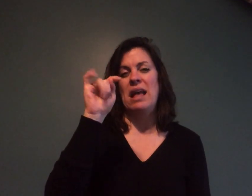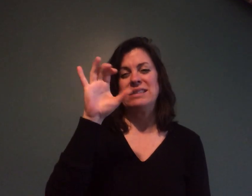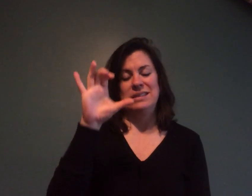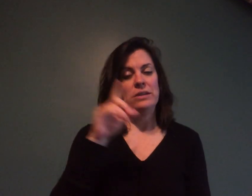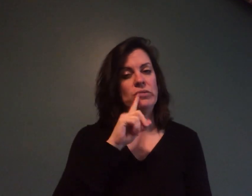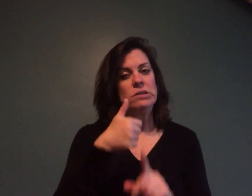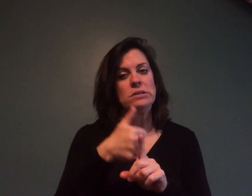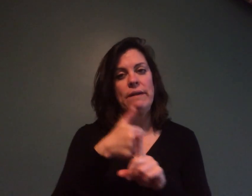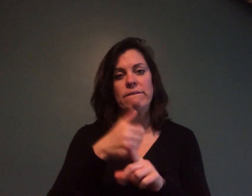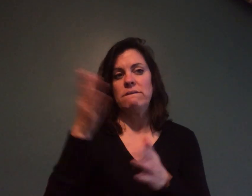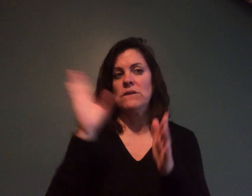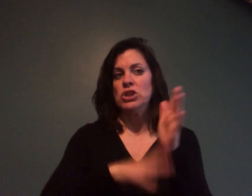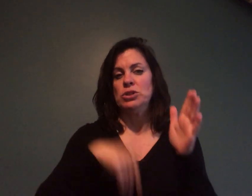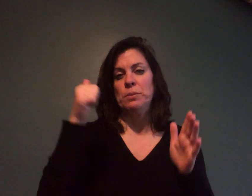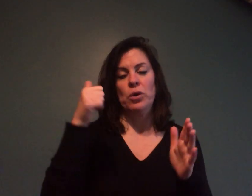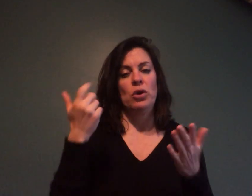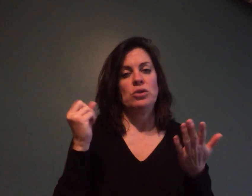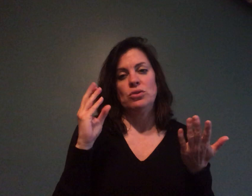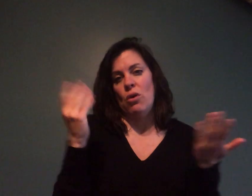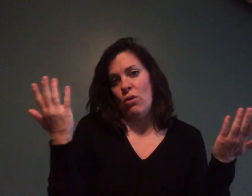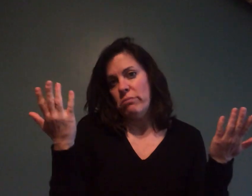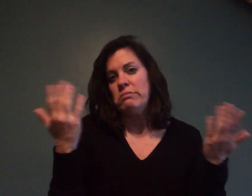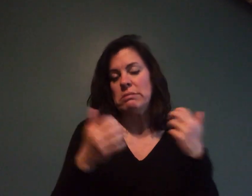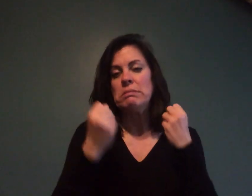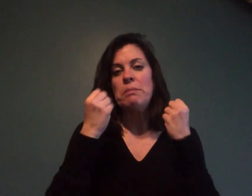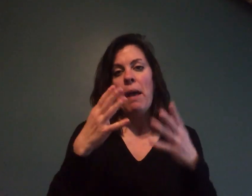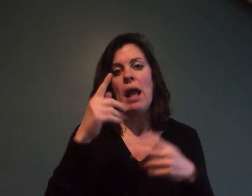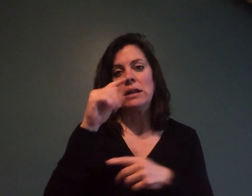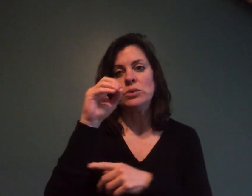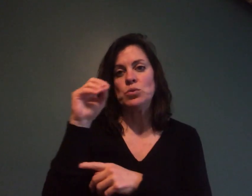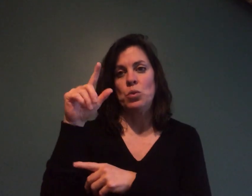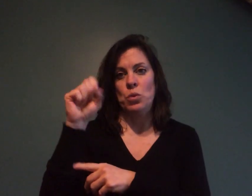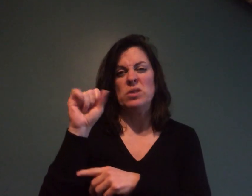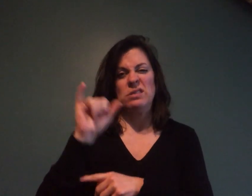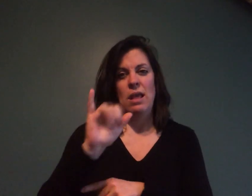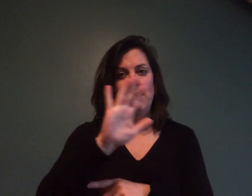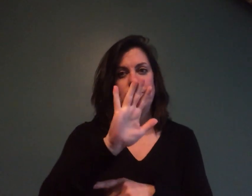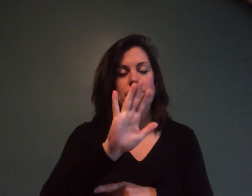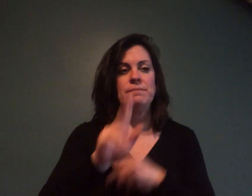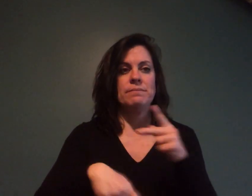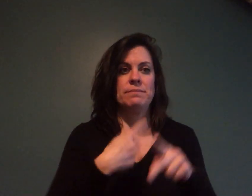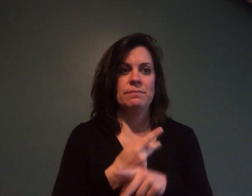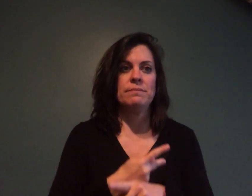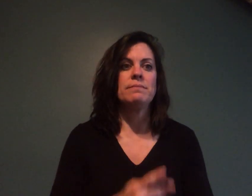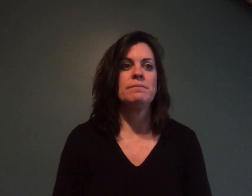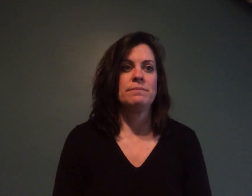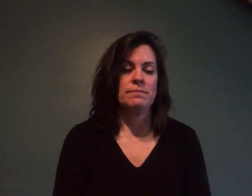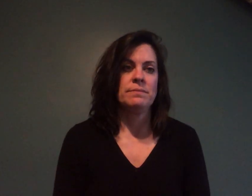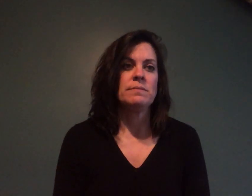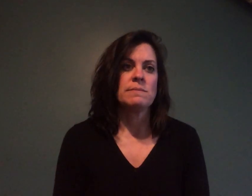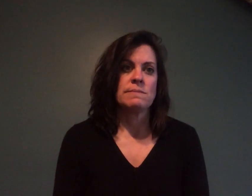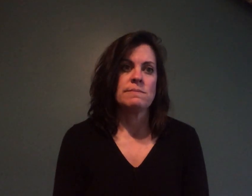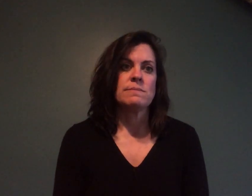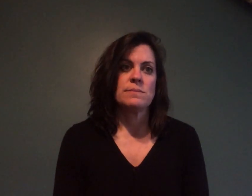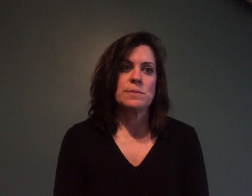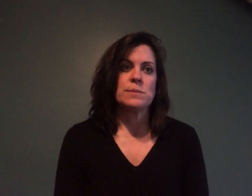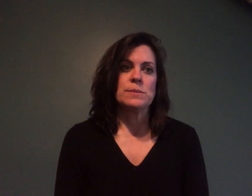fact that plastic is cheaper than metal, when you buy a